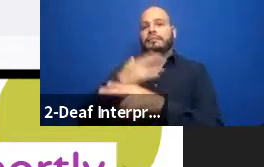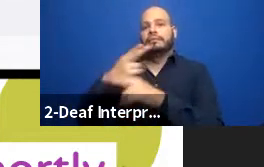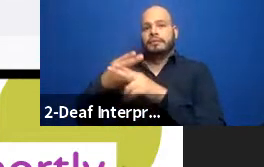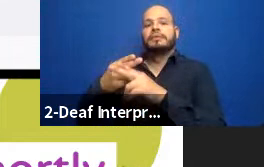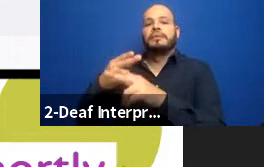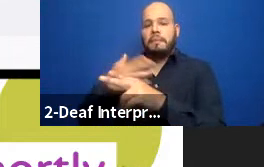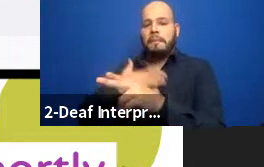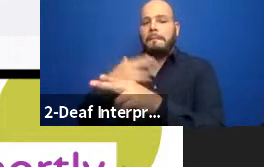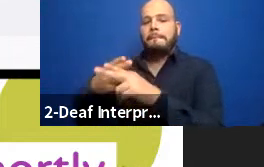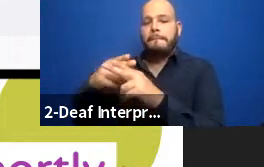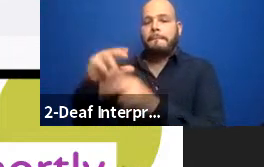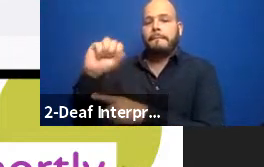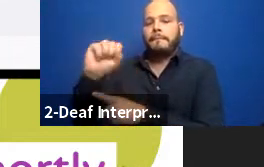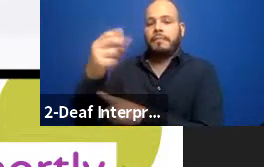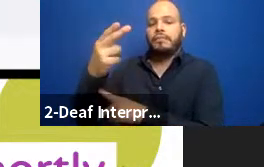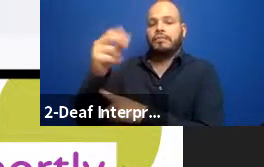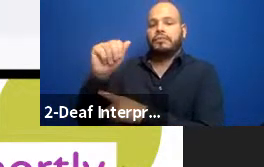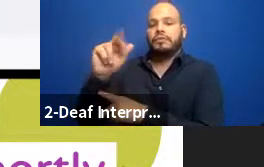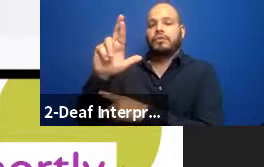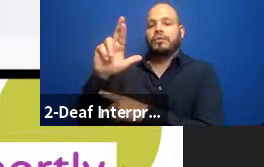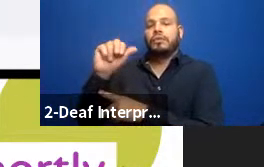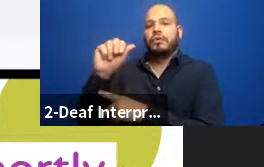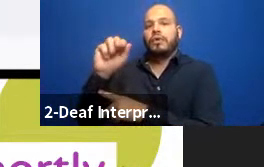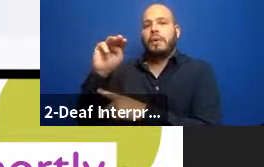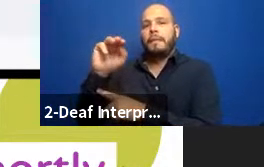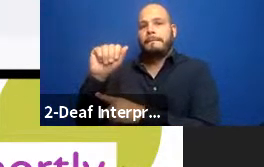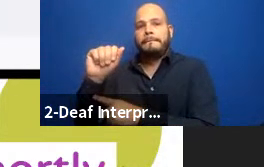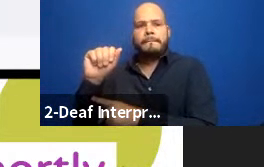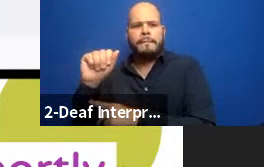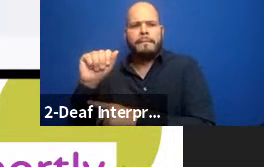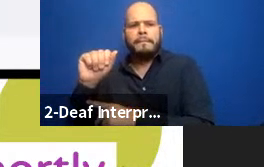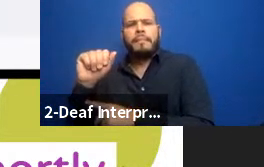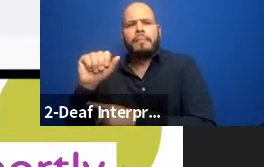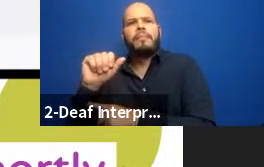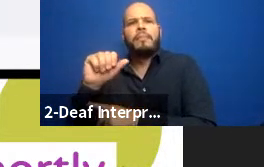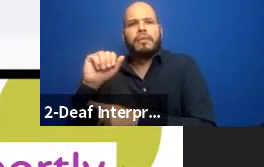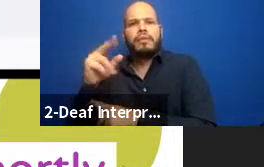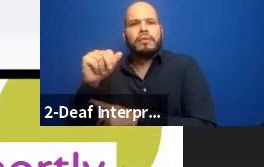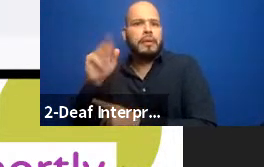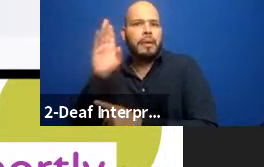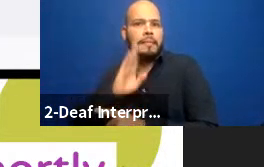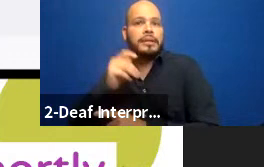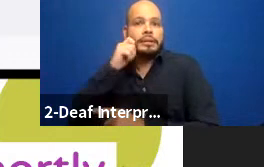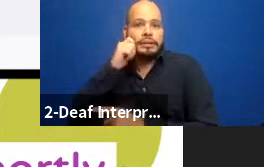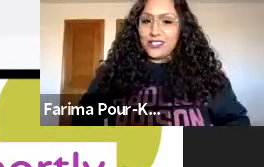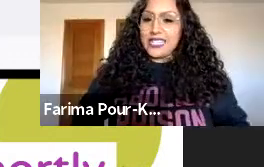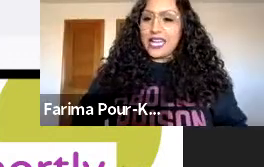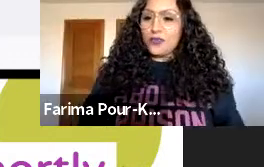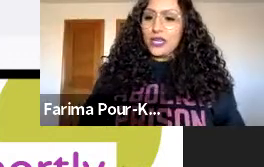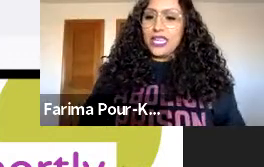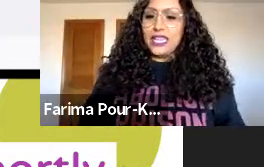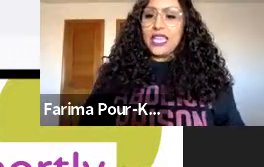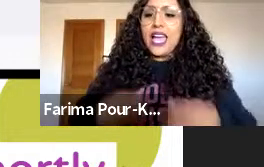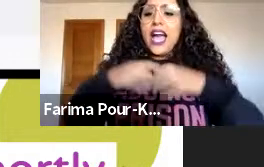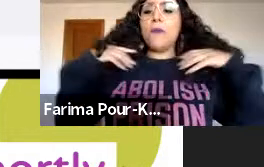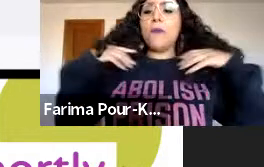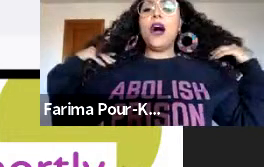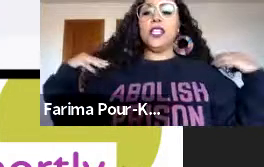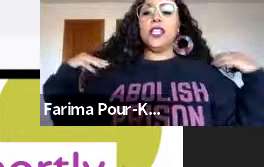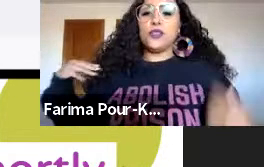have brown skin and dark curly hair. I'm wearing a black sweater with violet letters that